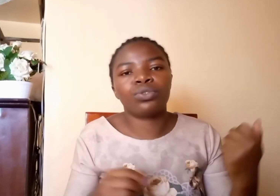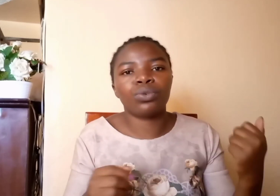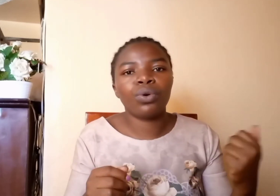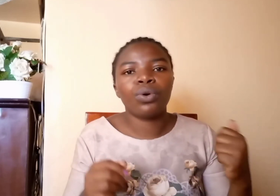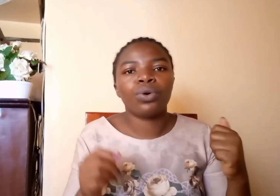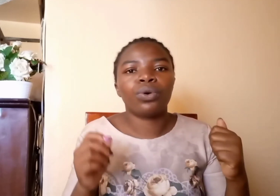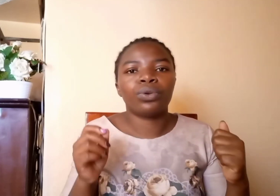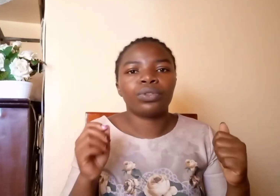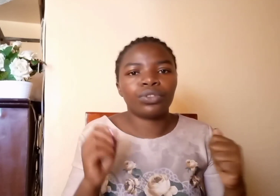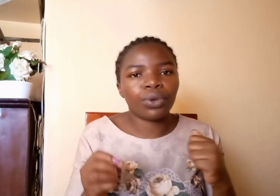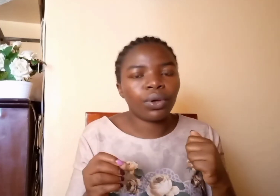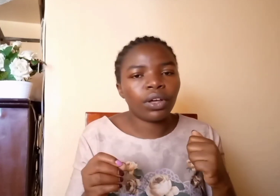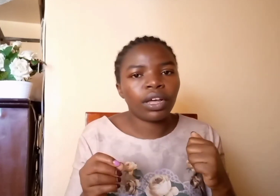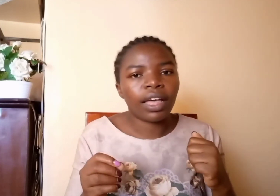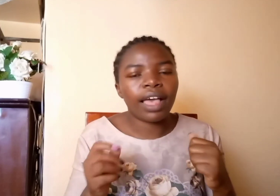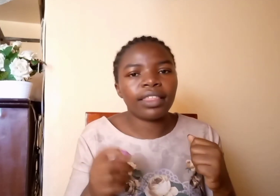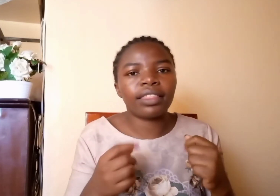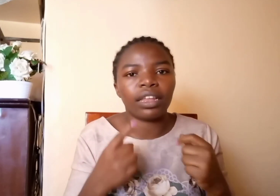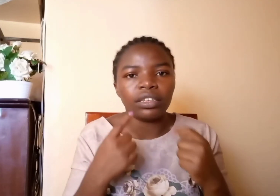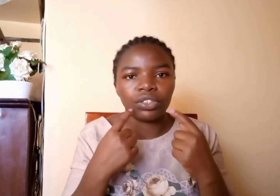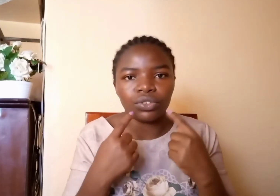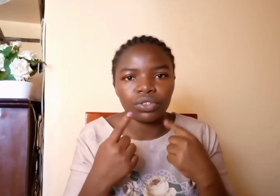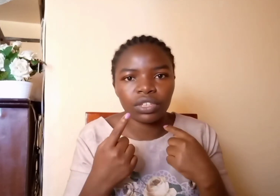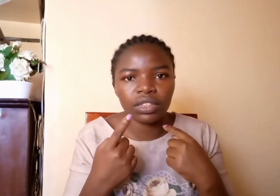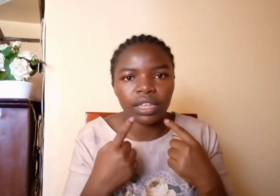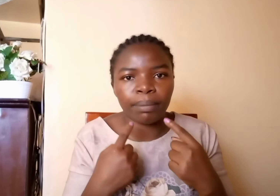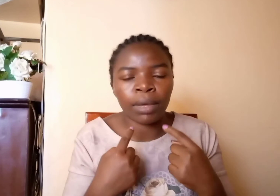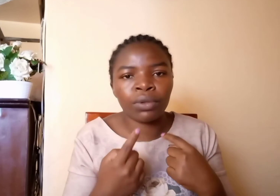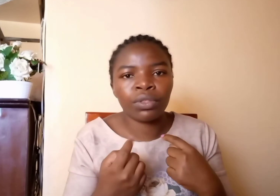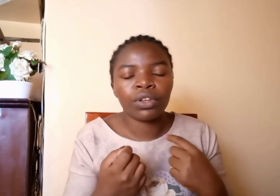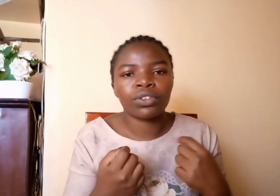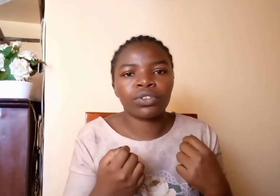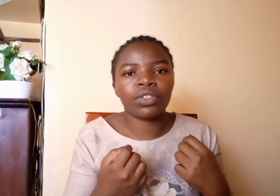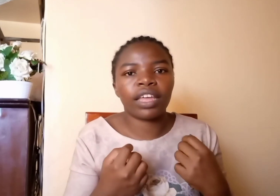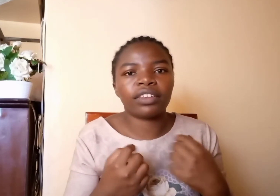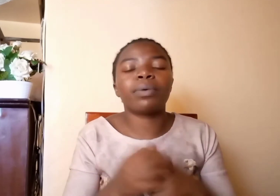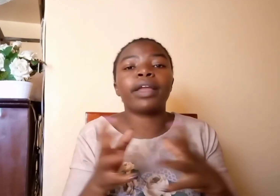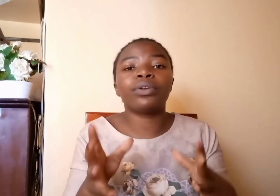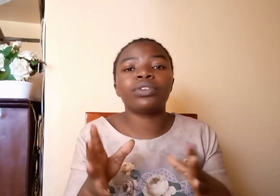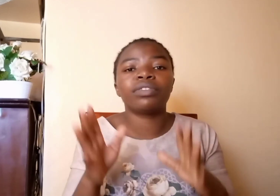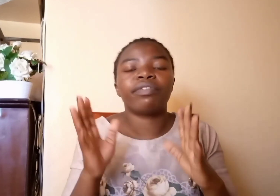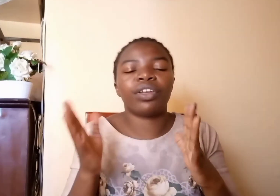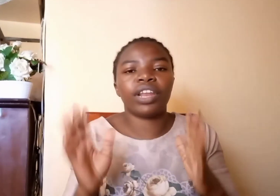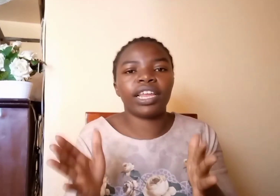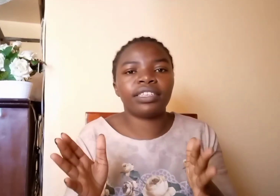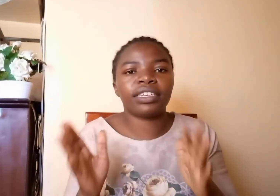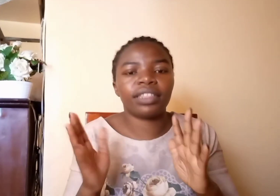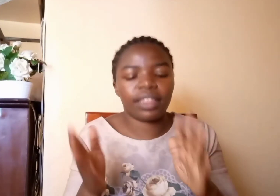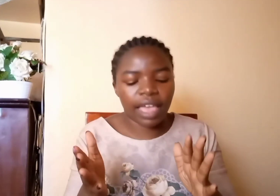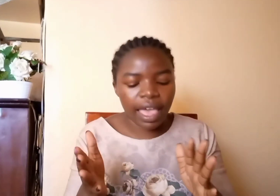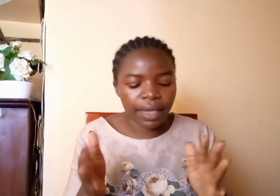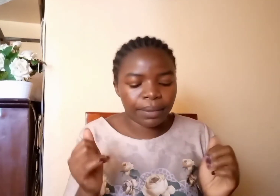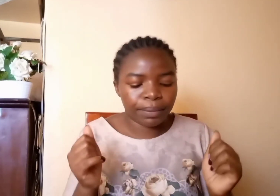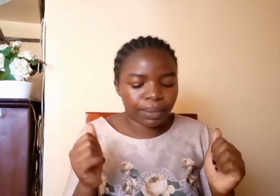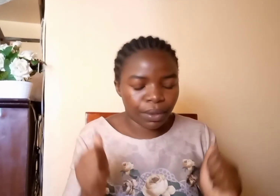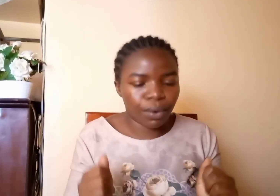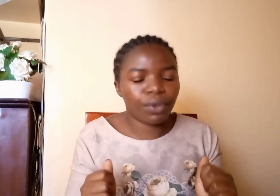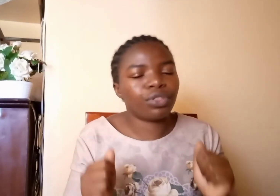to talk other than using their mouth, so that they were not violating their oath